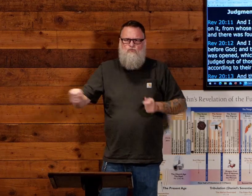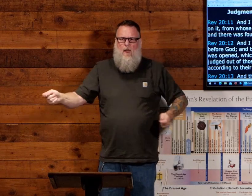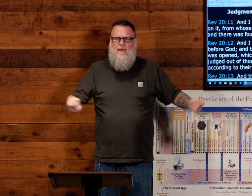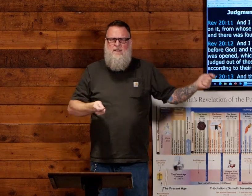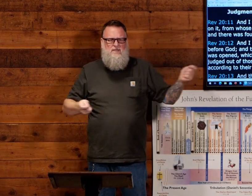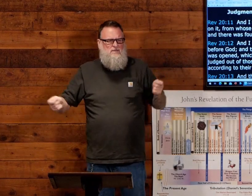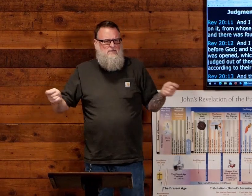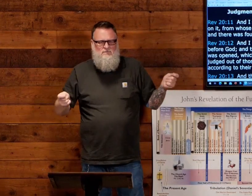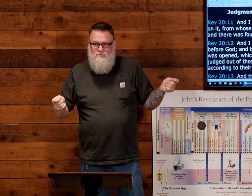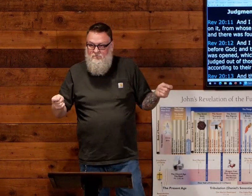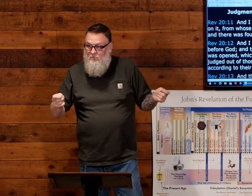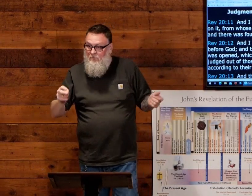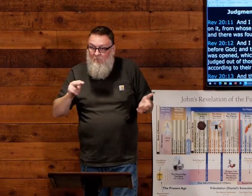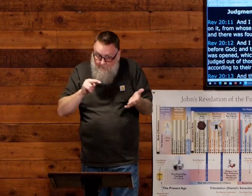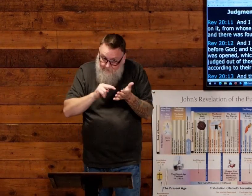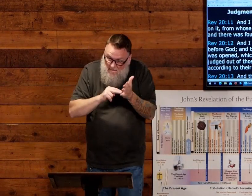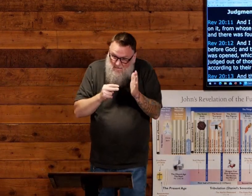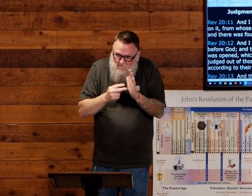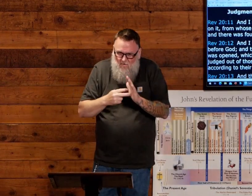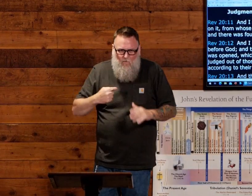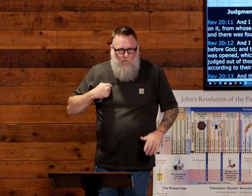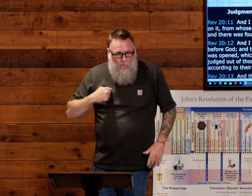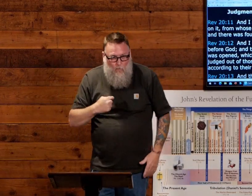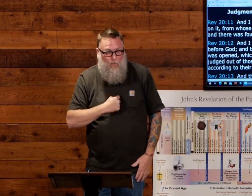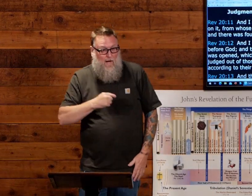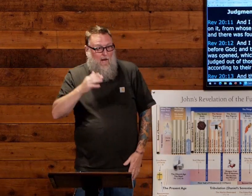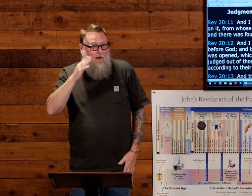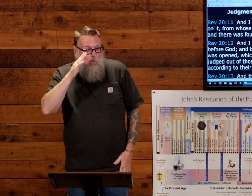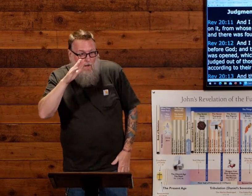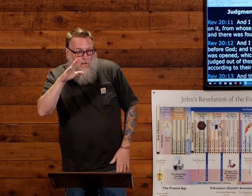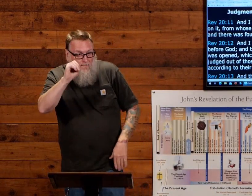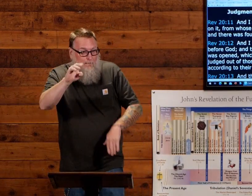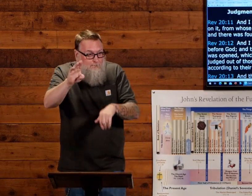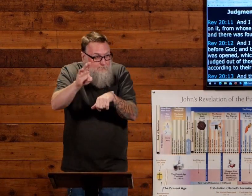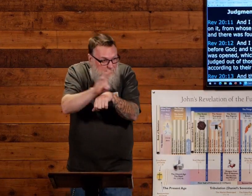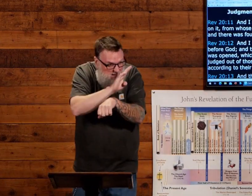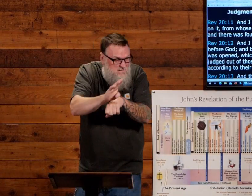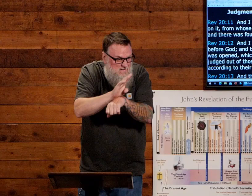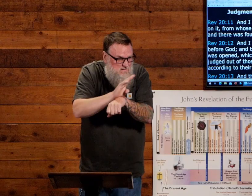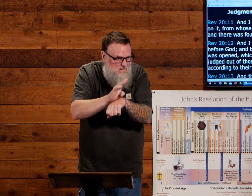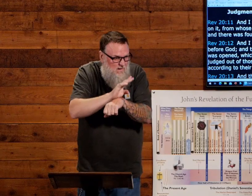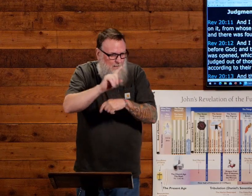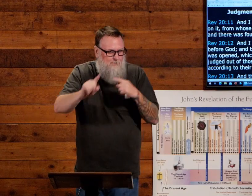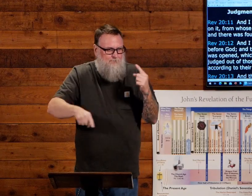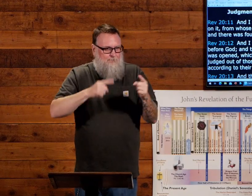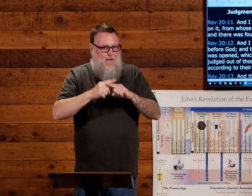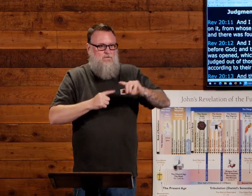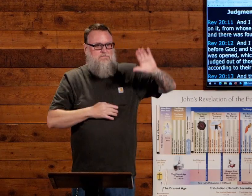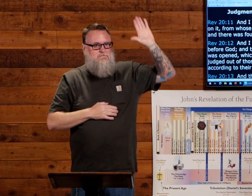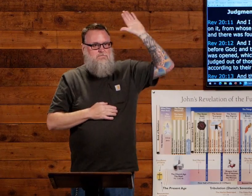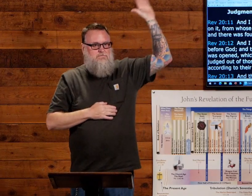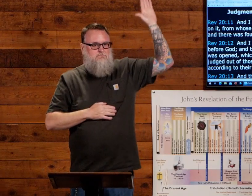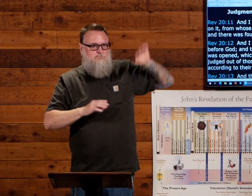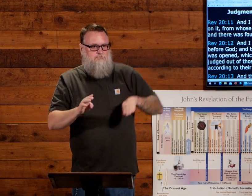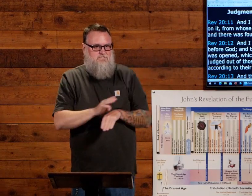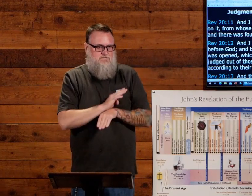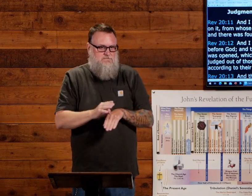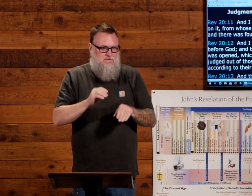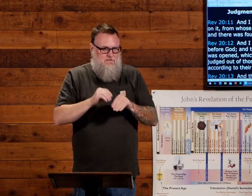We'll come back to reign. It says, means we will be busy doing his